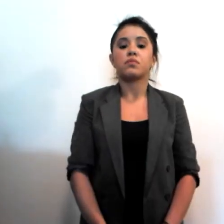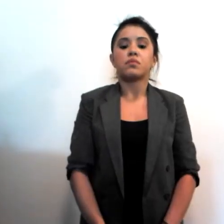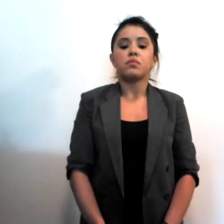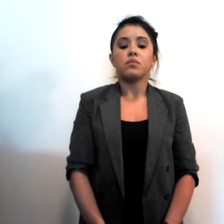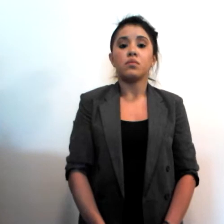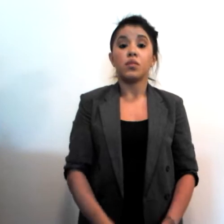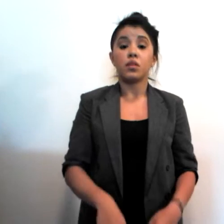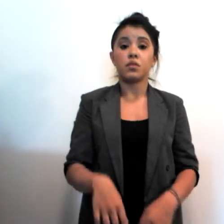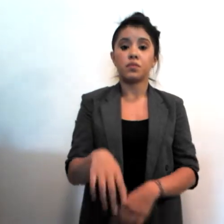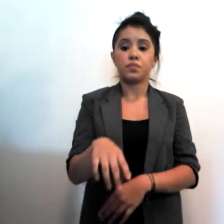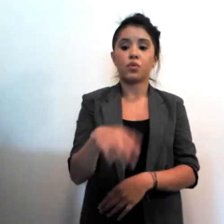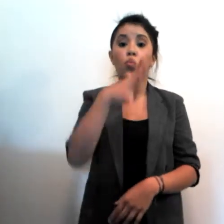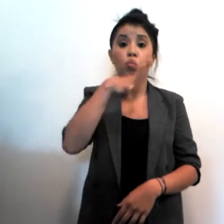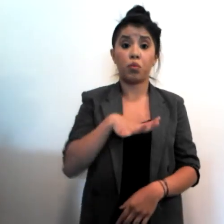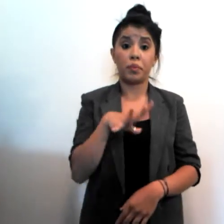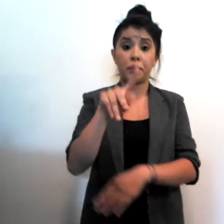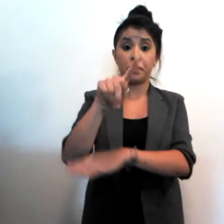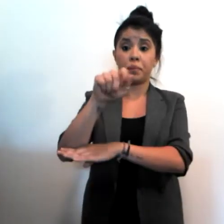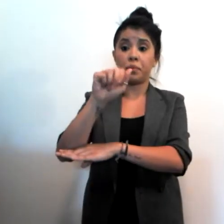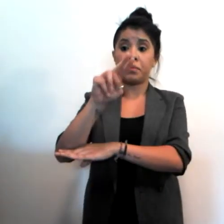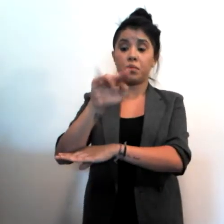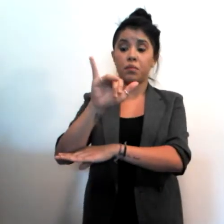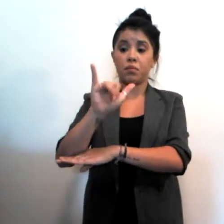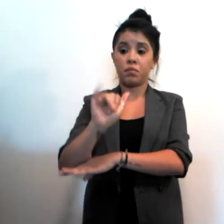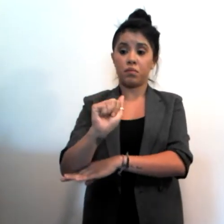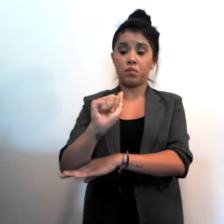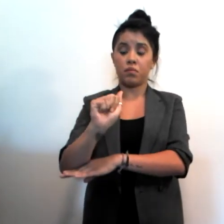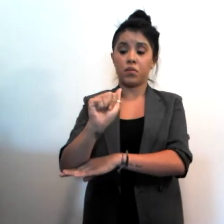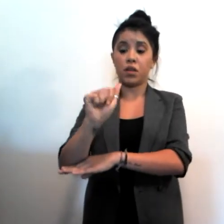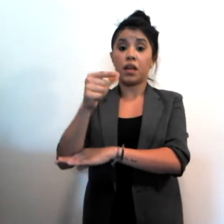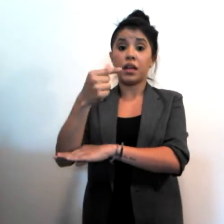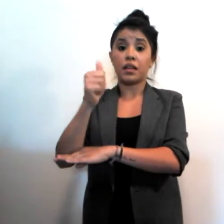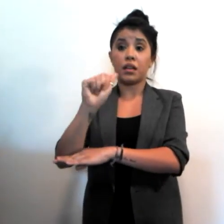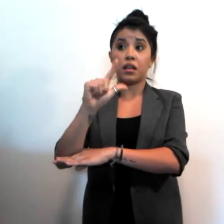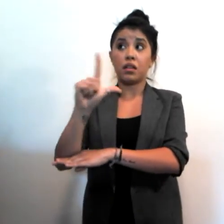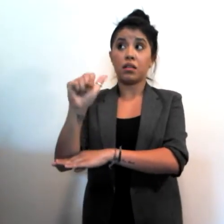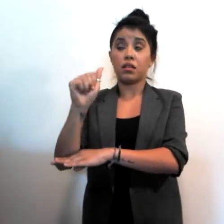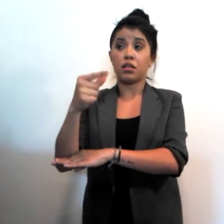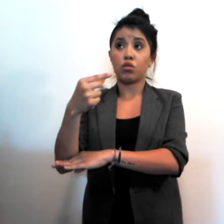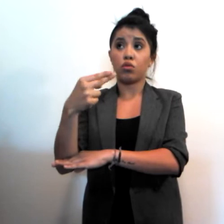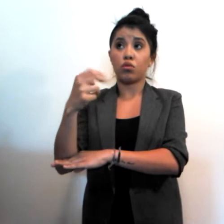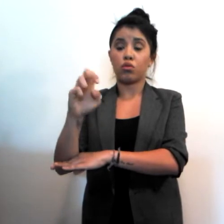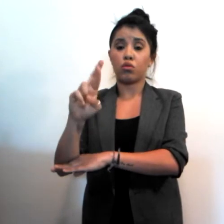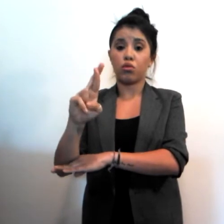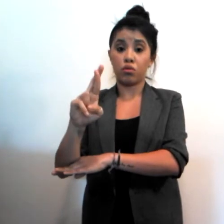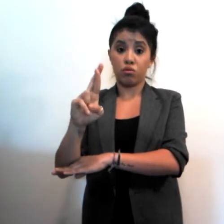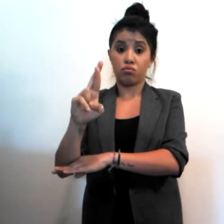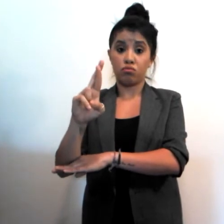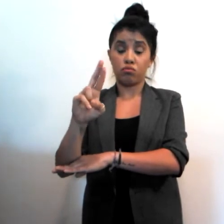its effect on peer relationships during these changing years. She described 2 kinds of peer